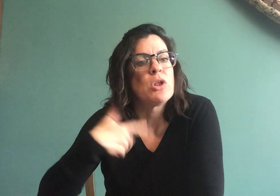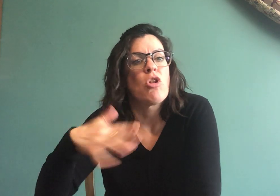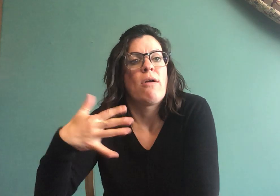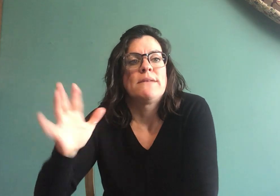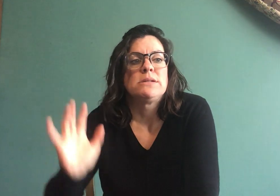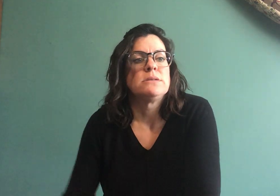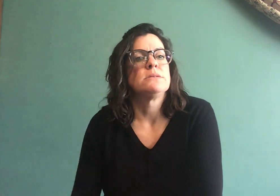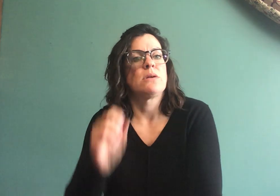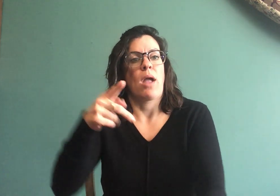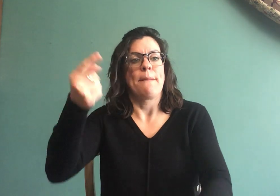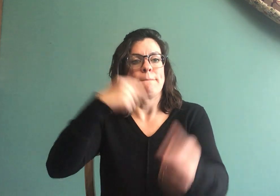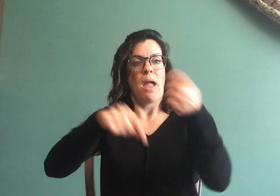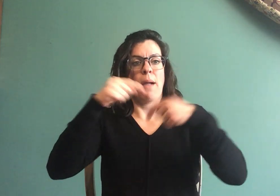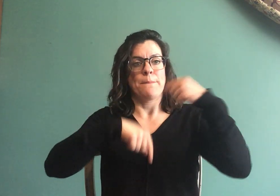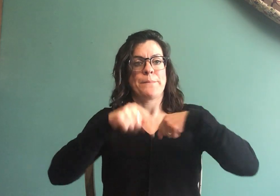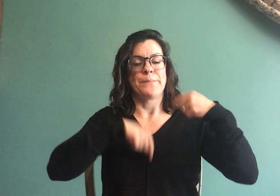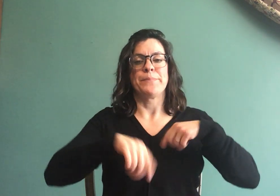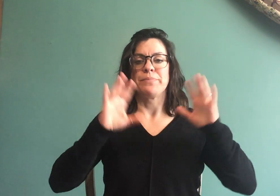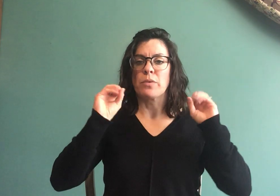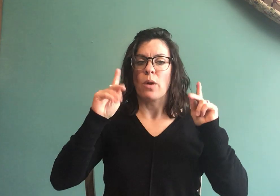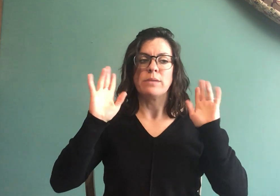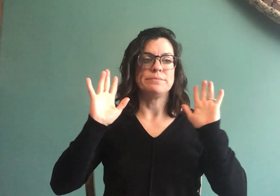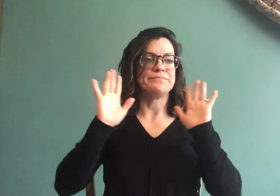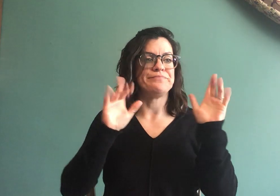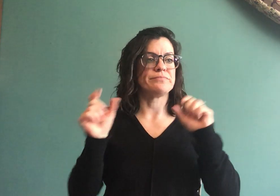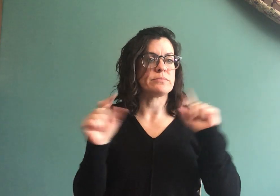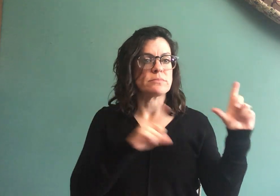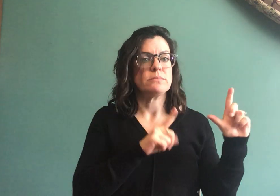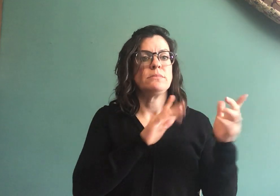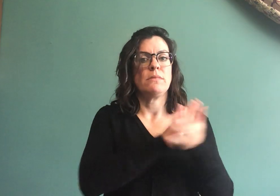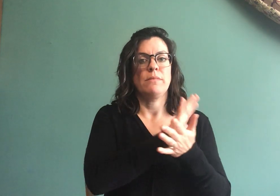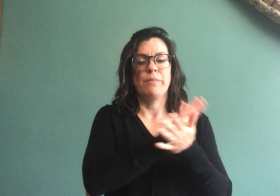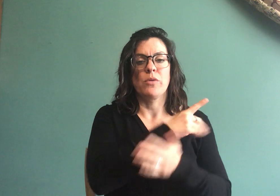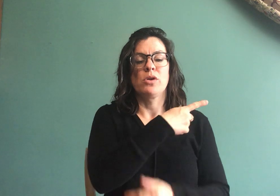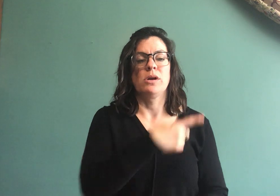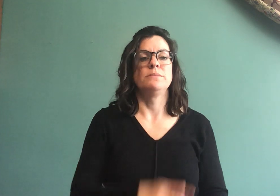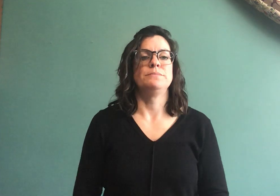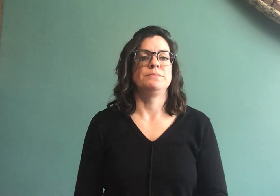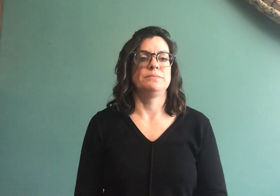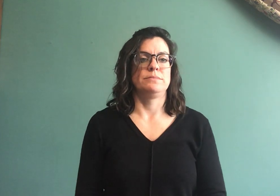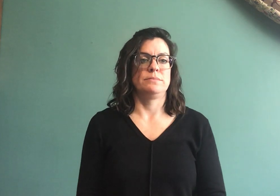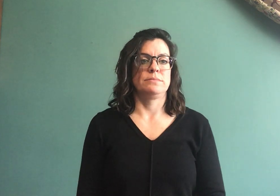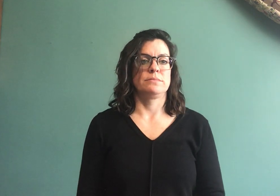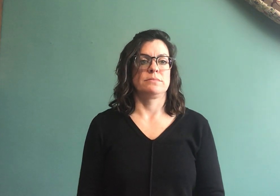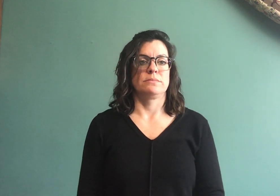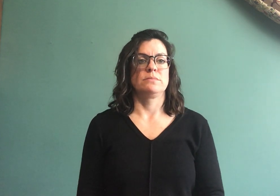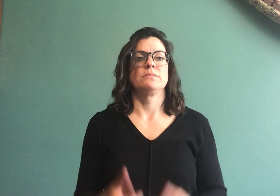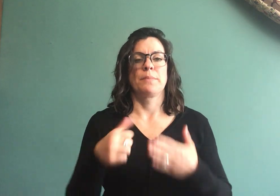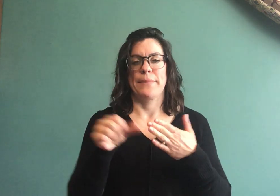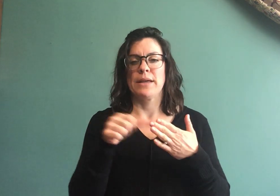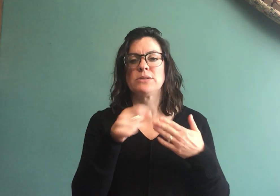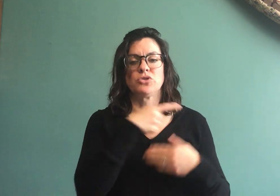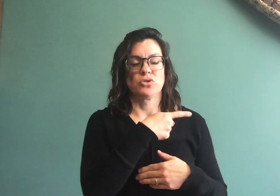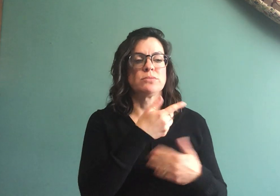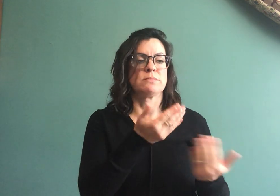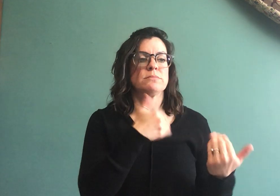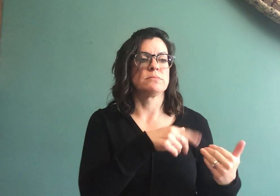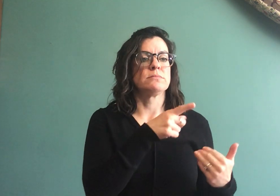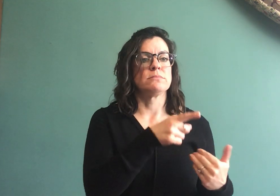right. And let's go back to this page. All right, so we just talked a lot about electrical hazards